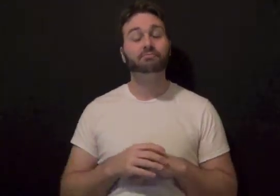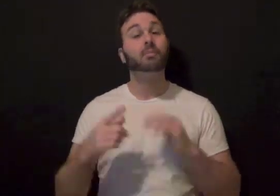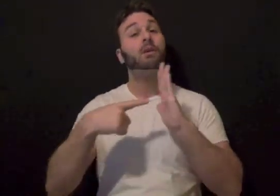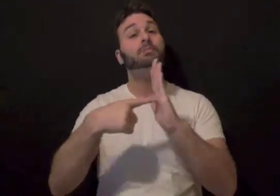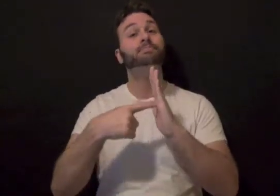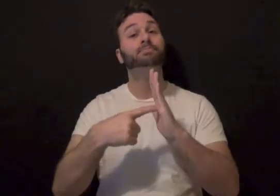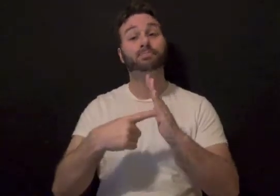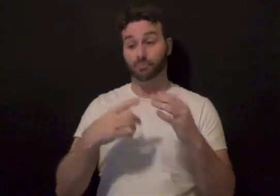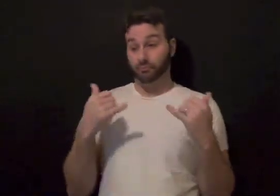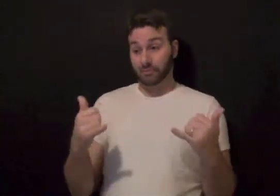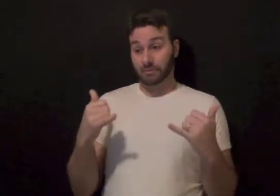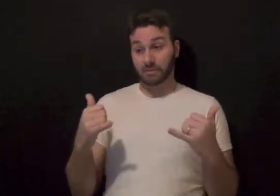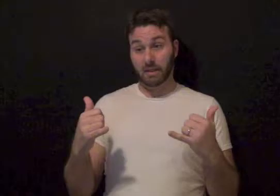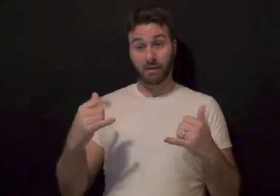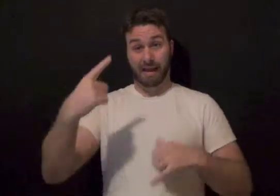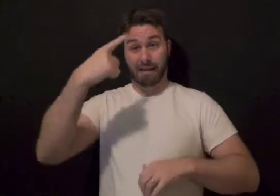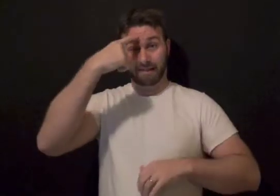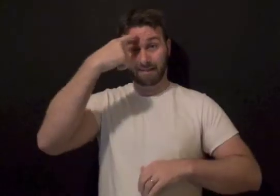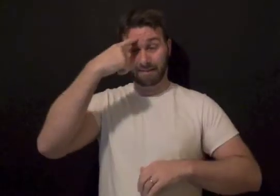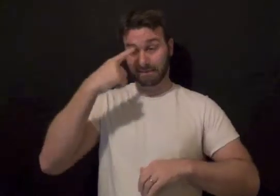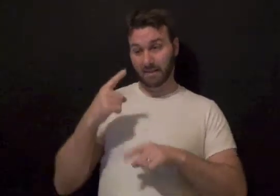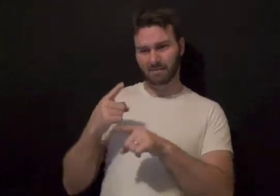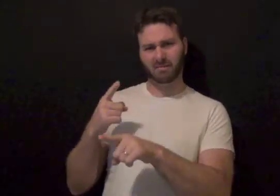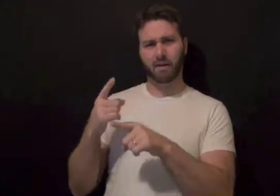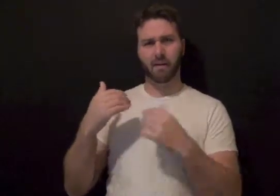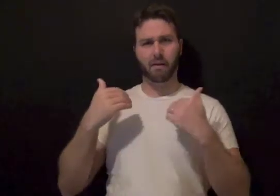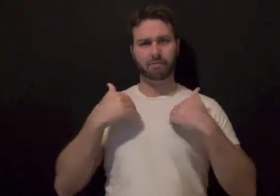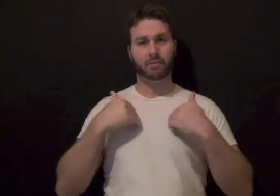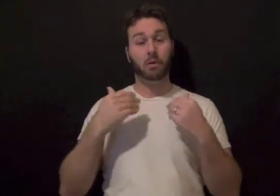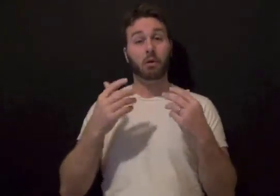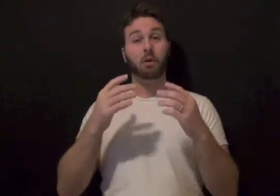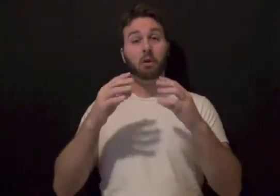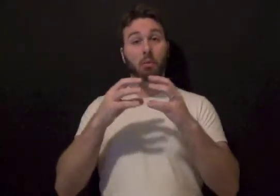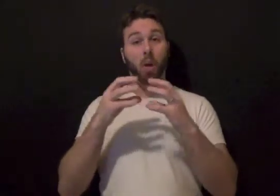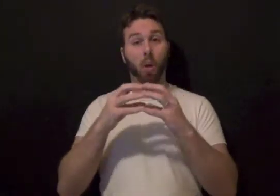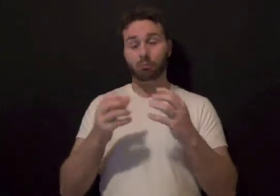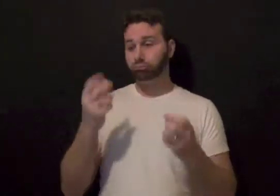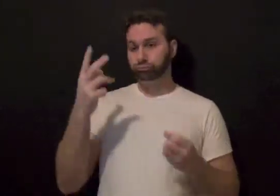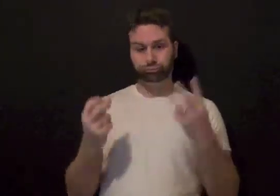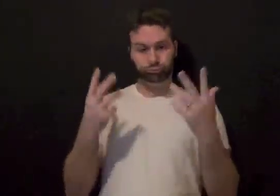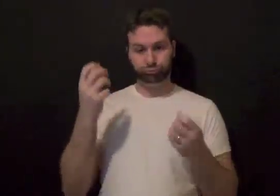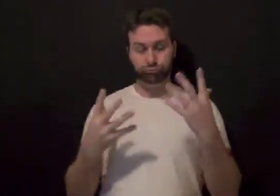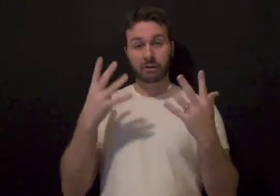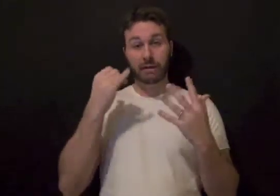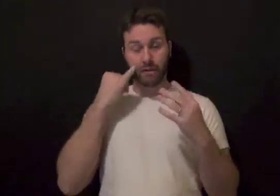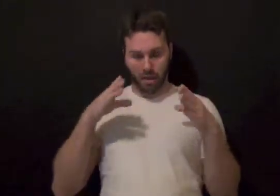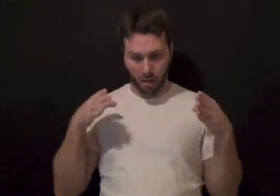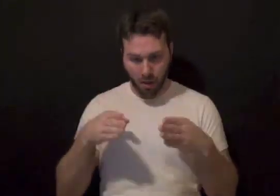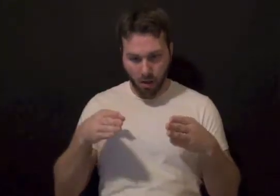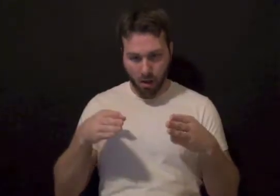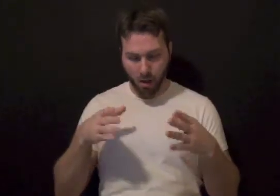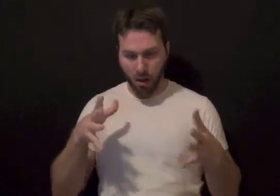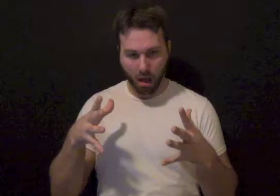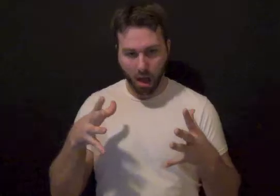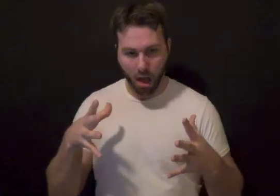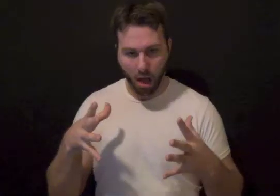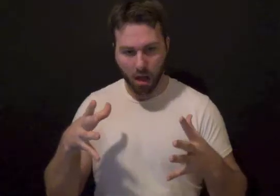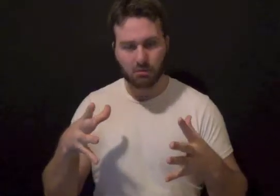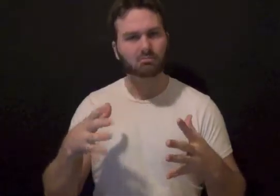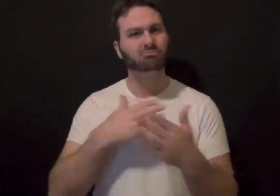on the balls, then there's no way that I can relax and talk to you at the same time. Equally, if I relax too much talking to you, then there's no way I can focus on the balls. I'm going to drop